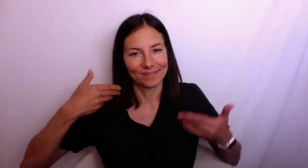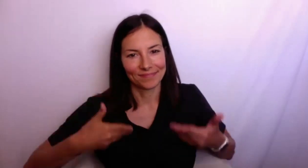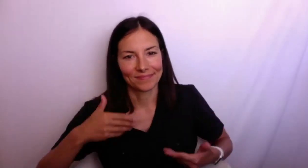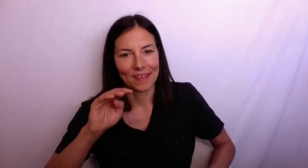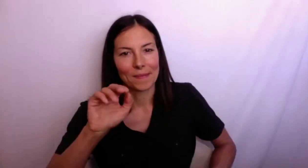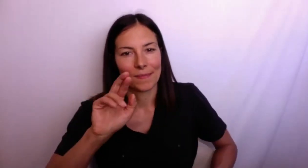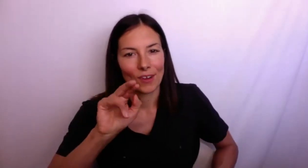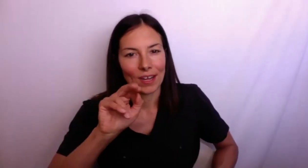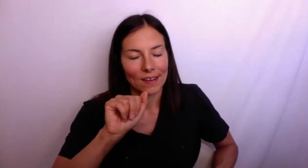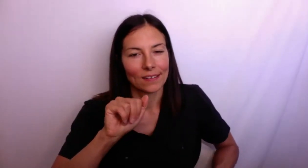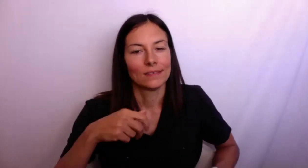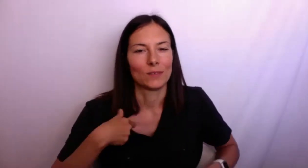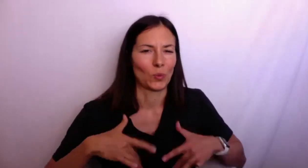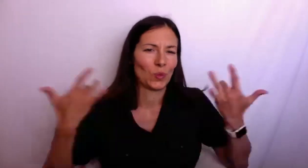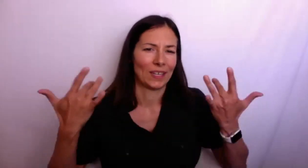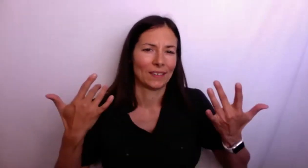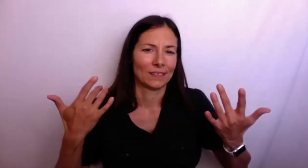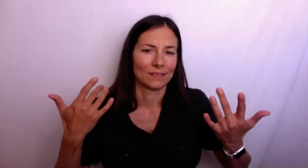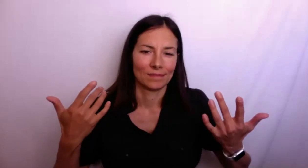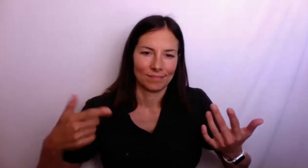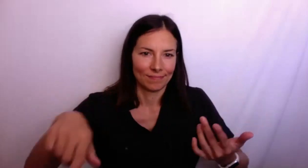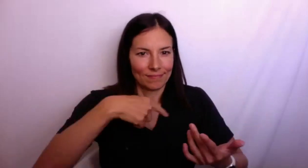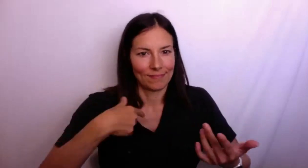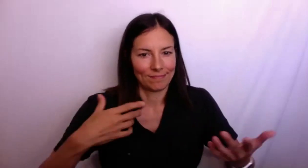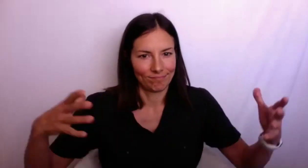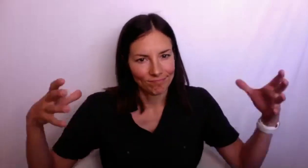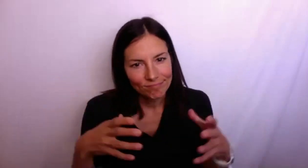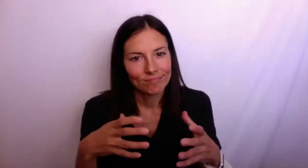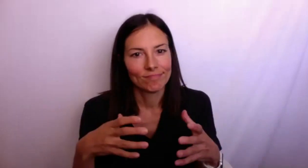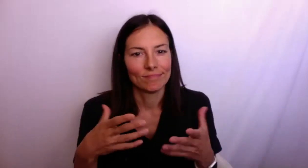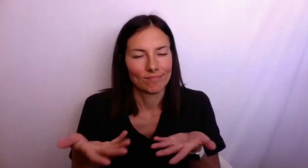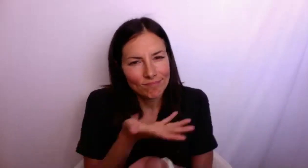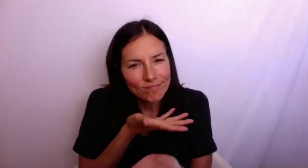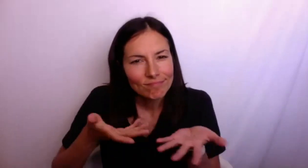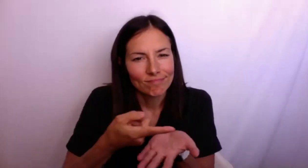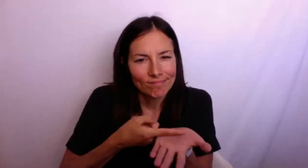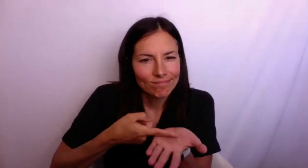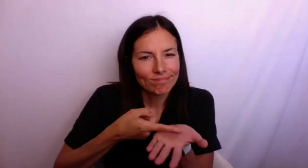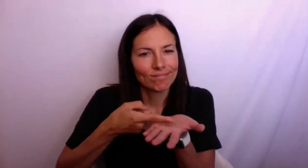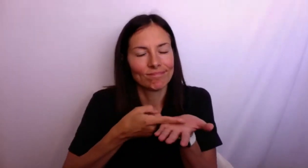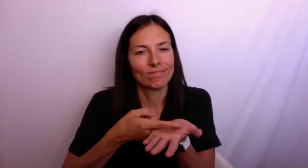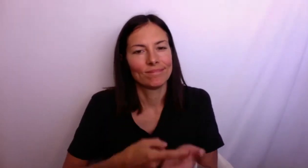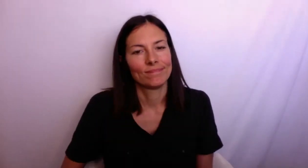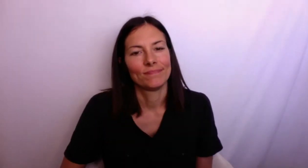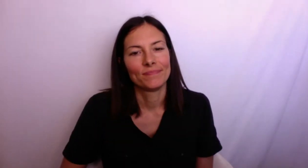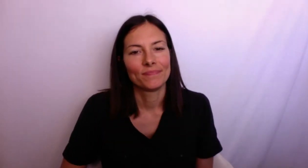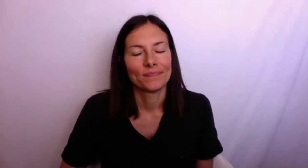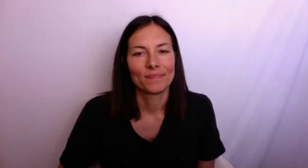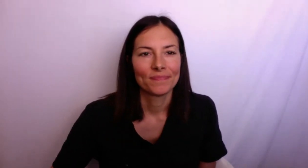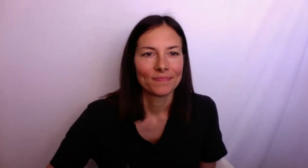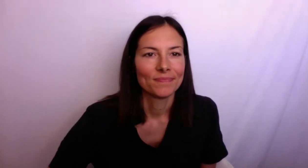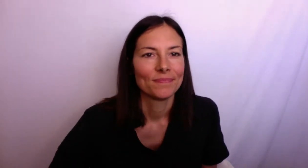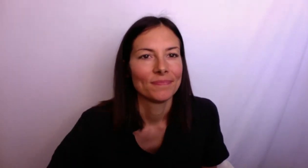Hi, my name is Marina, and I'm very thrilled that we're having this DCS Pulse and discussion today.